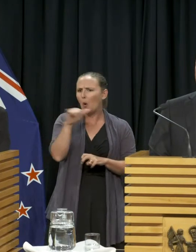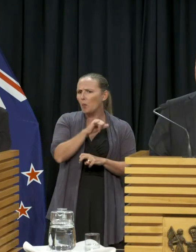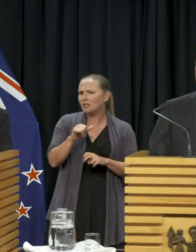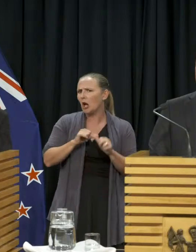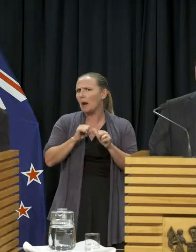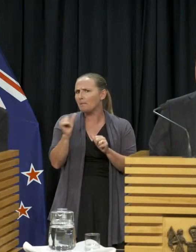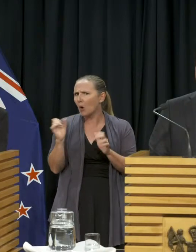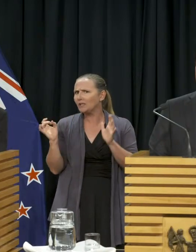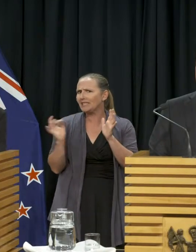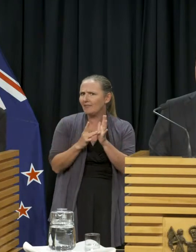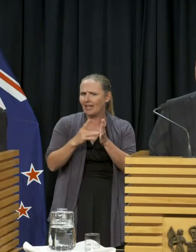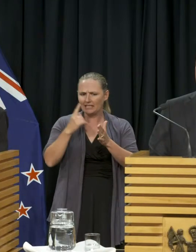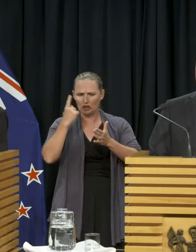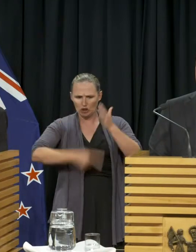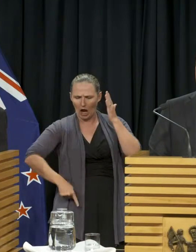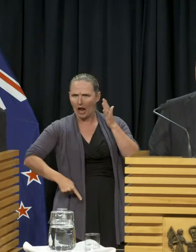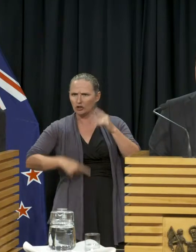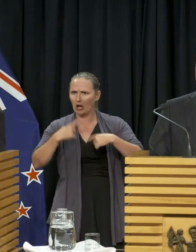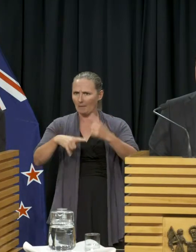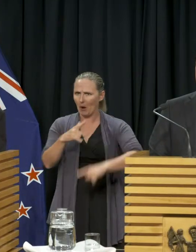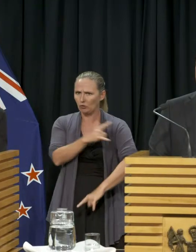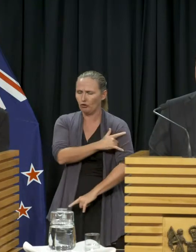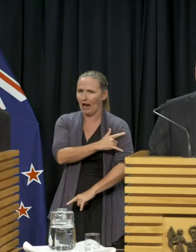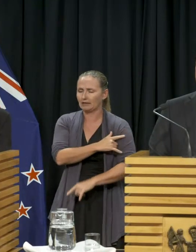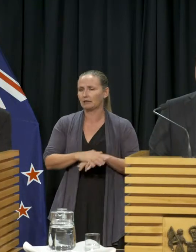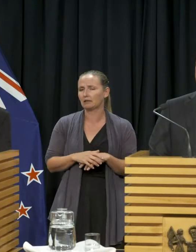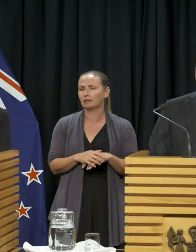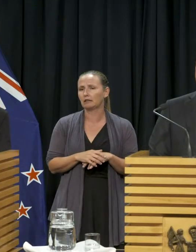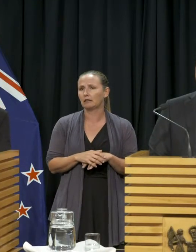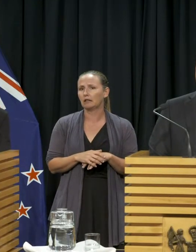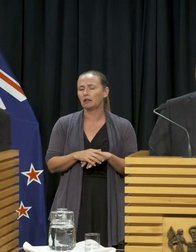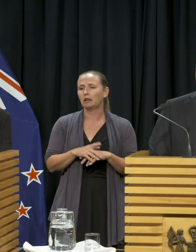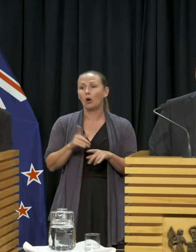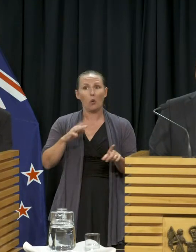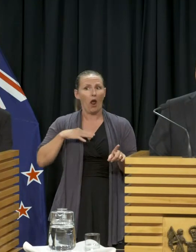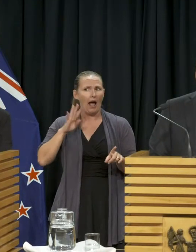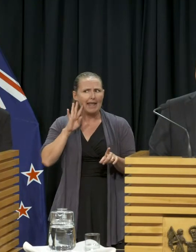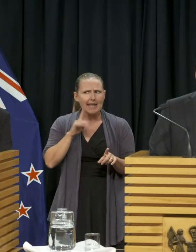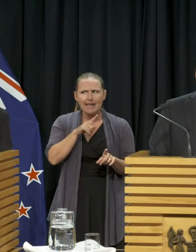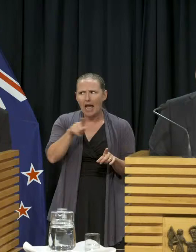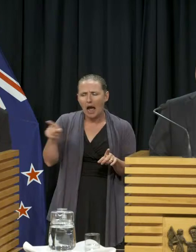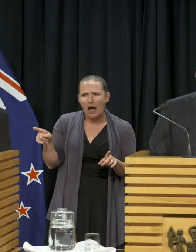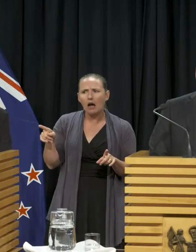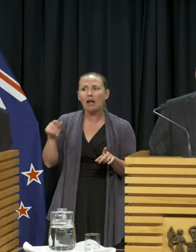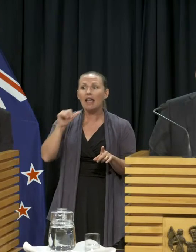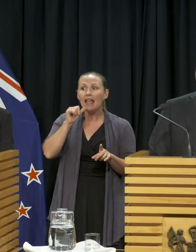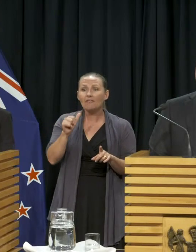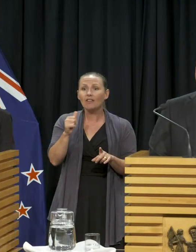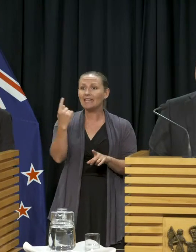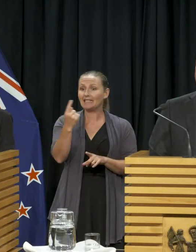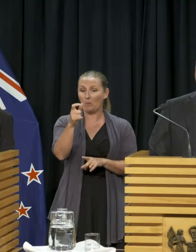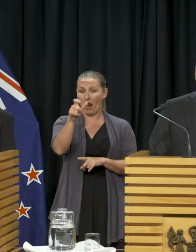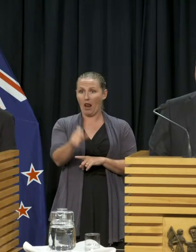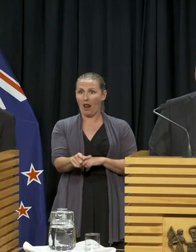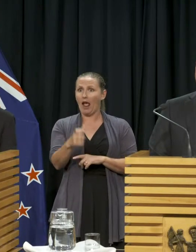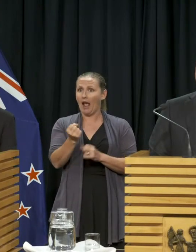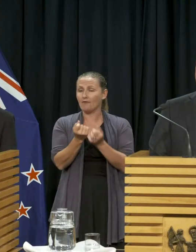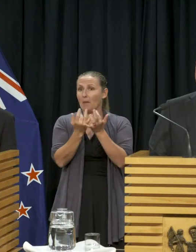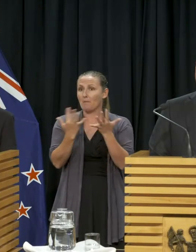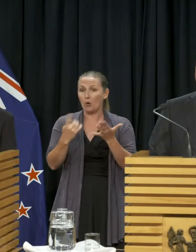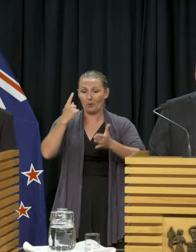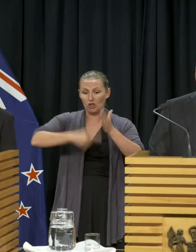I hear continues to be an issue is if you have someone who has received multiple charges,